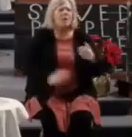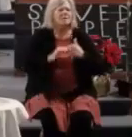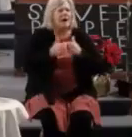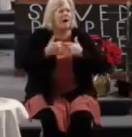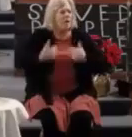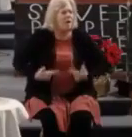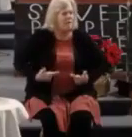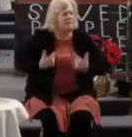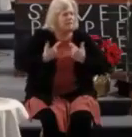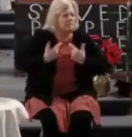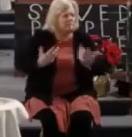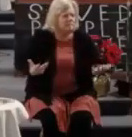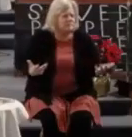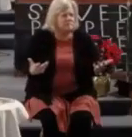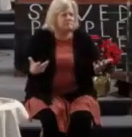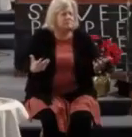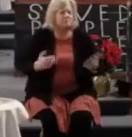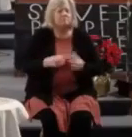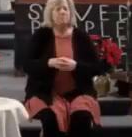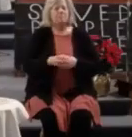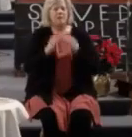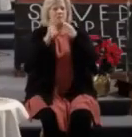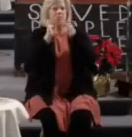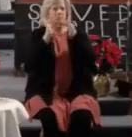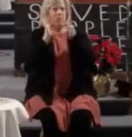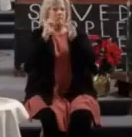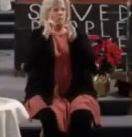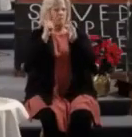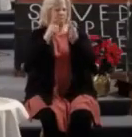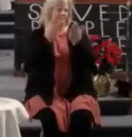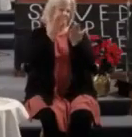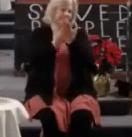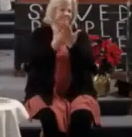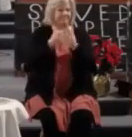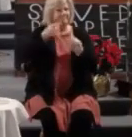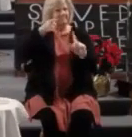Listen to this story that will illustrate my point.